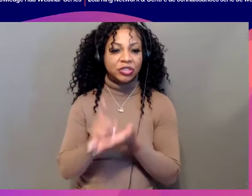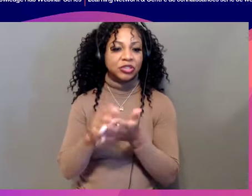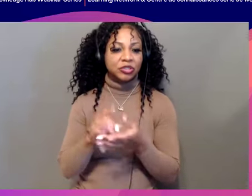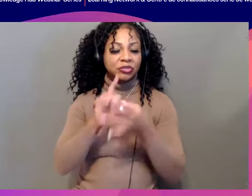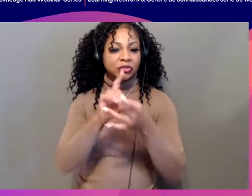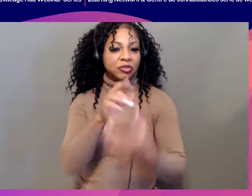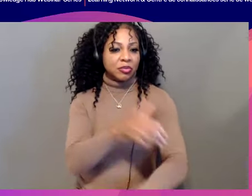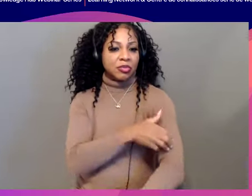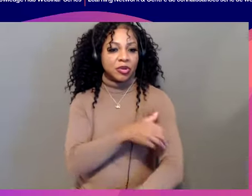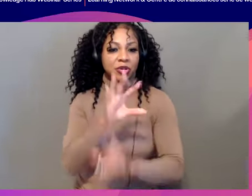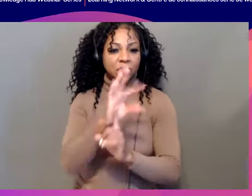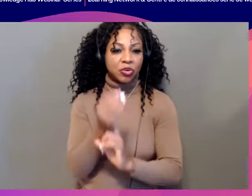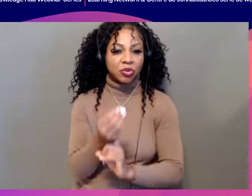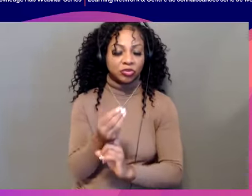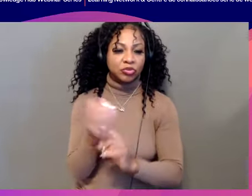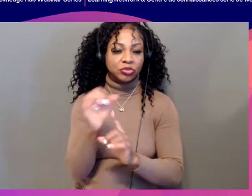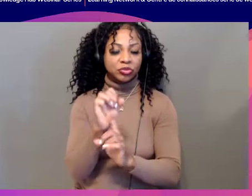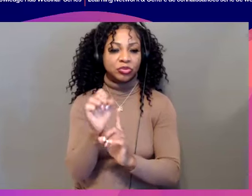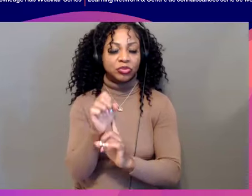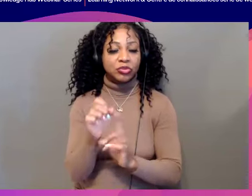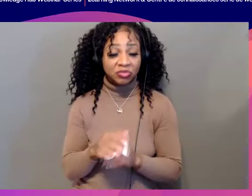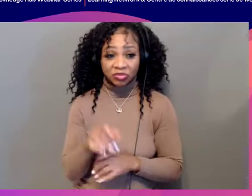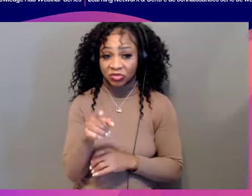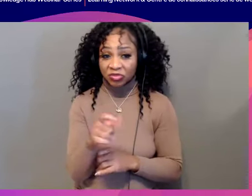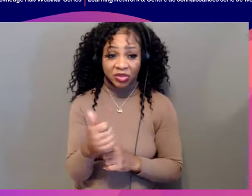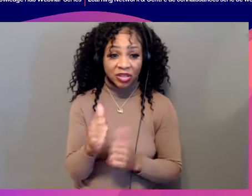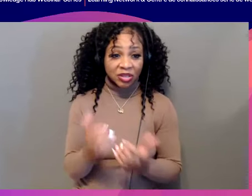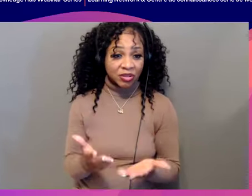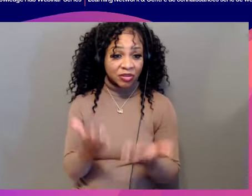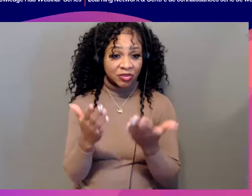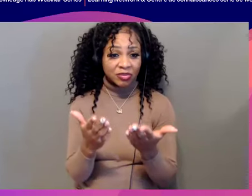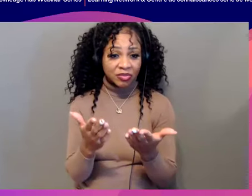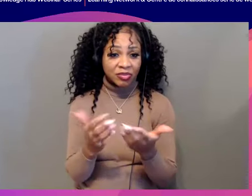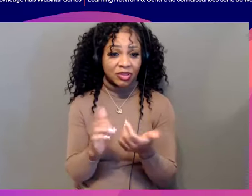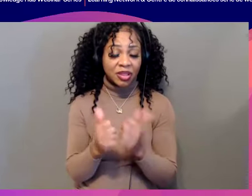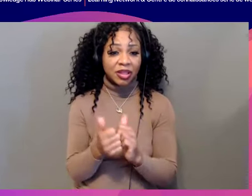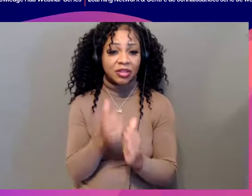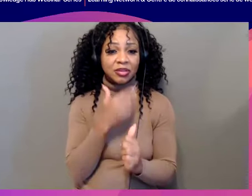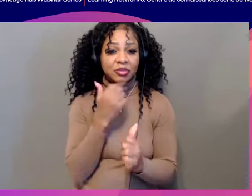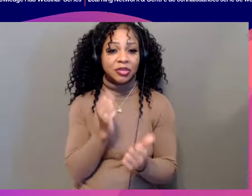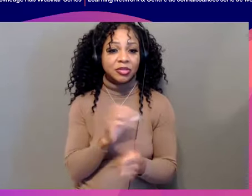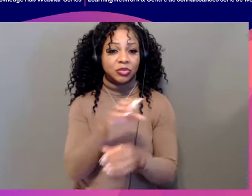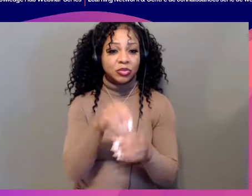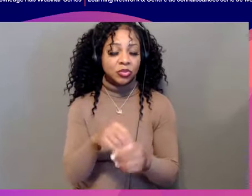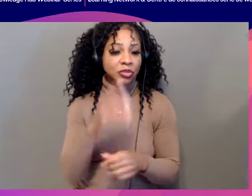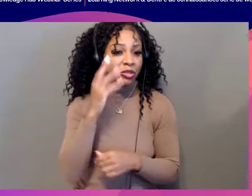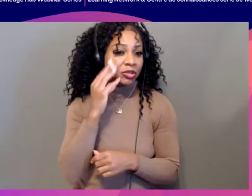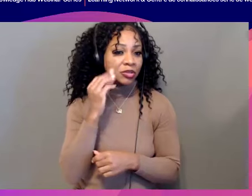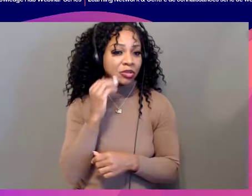control dynamic. Do you have any additional recommendations for how to best include the experiences